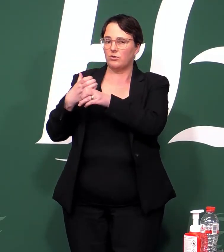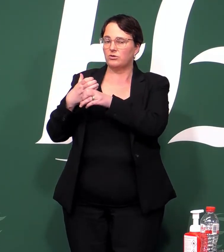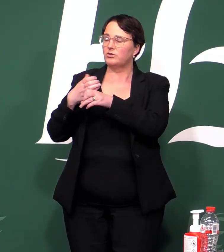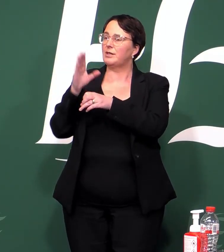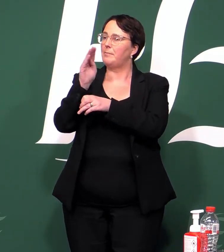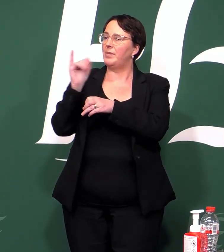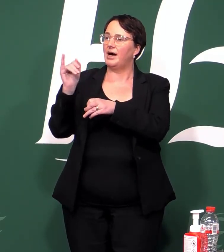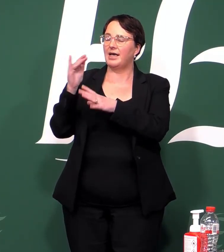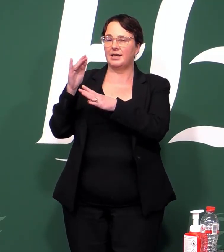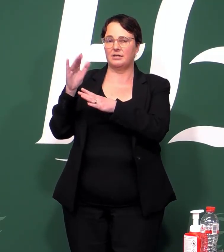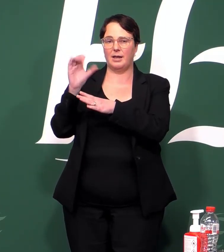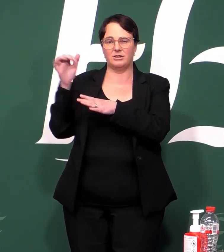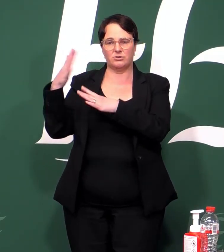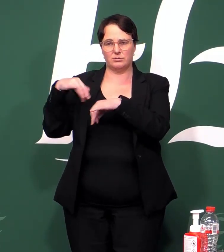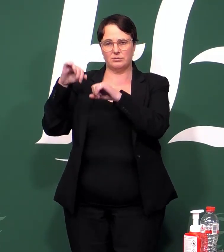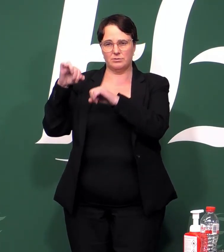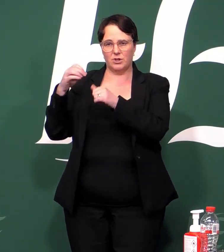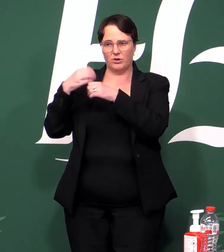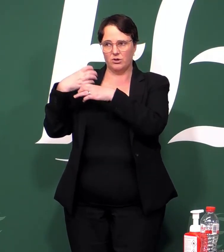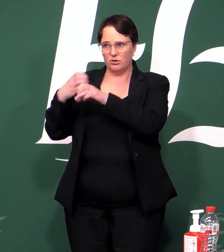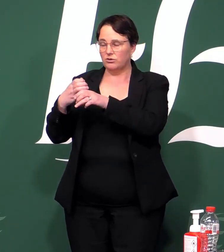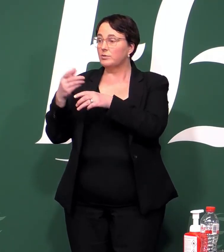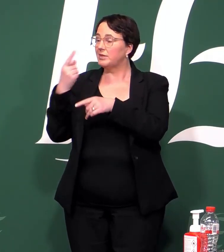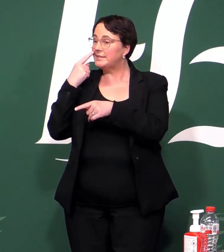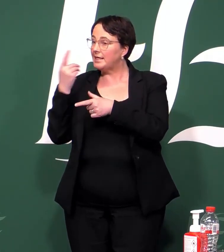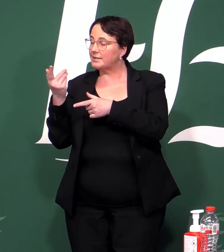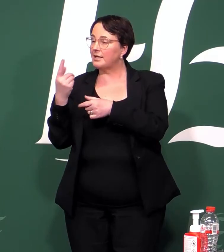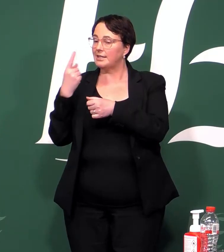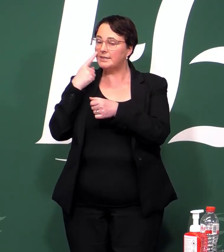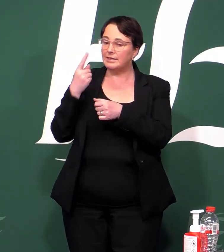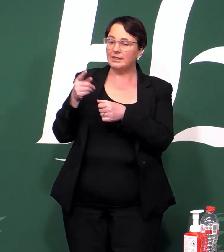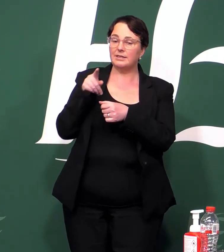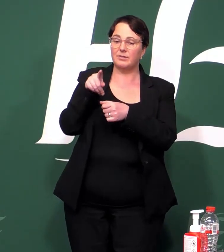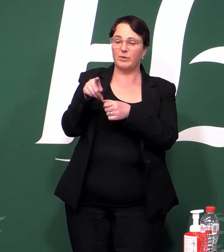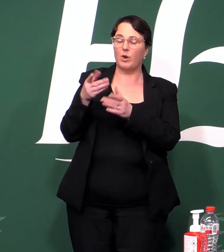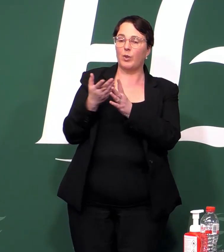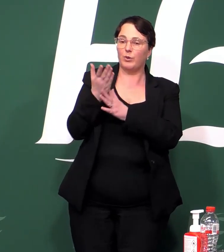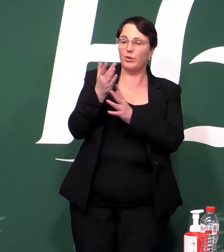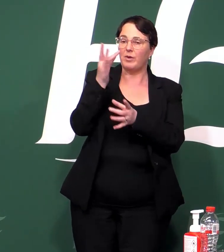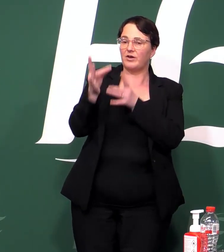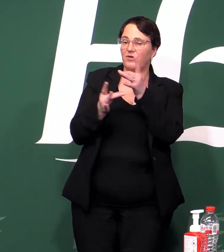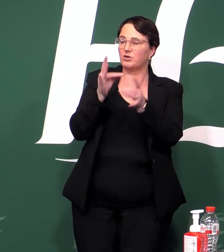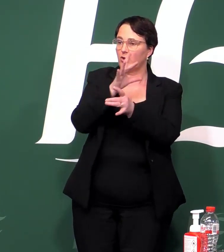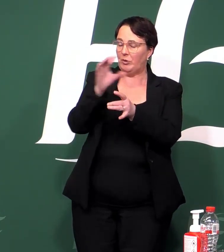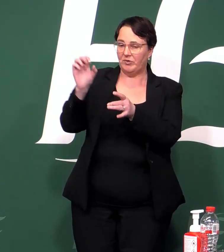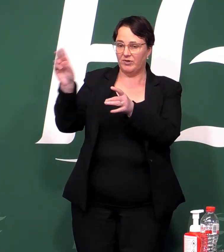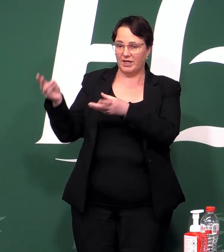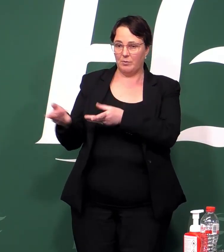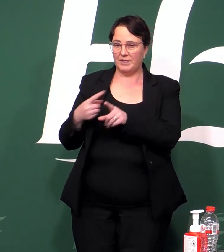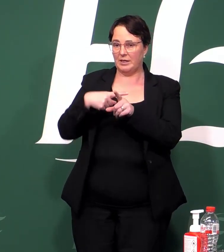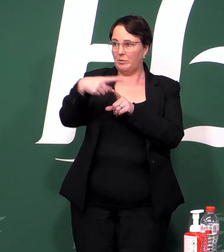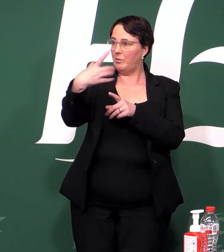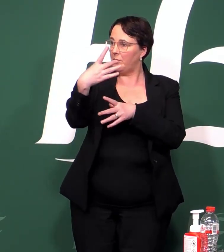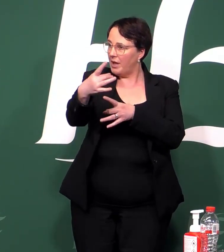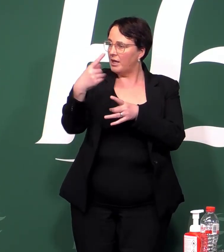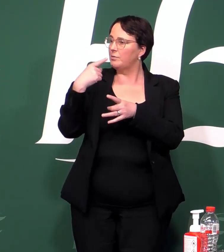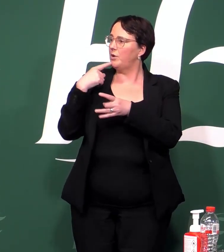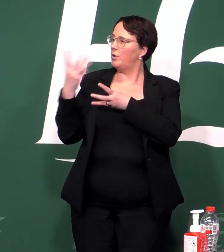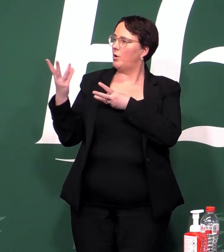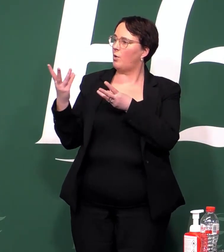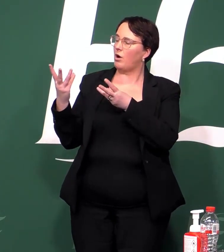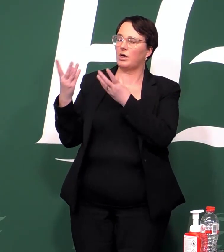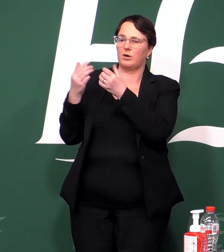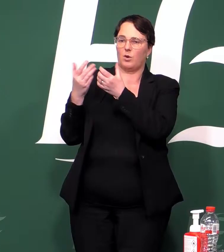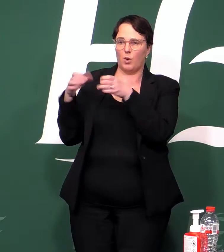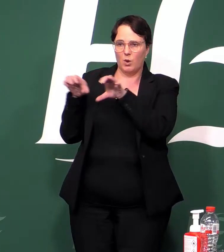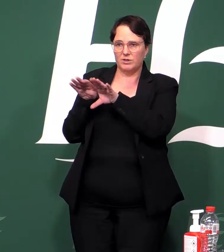do that again. And separately then, in terms of from the manufacturer, we also look at redistribution there, but that's a policy decision for government. But we would obviously work closely with the